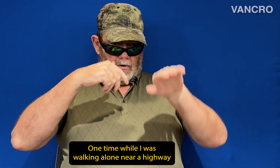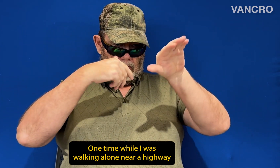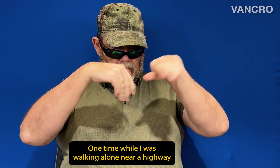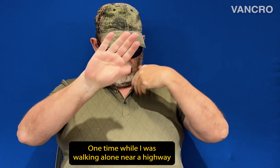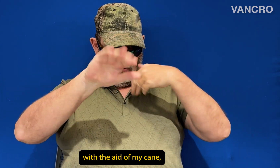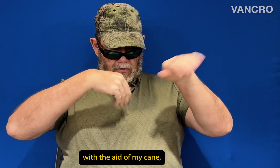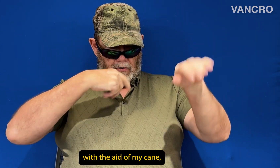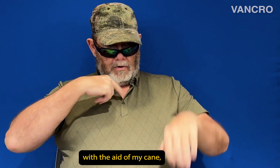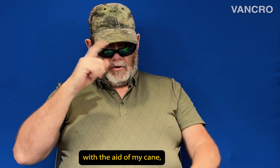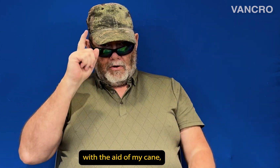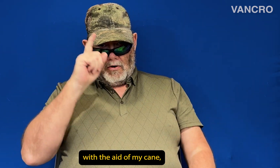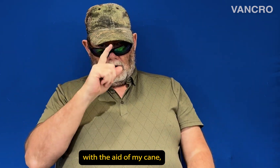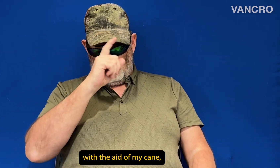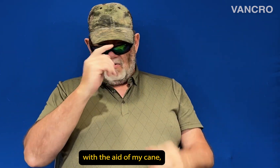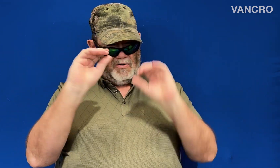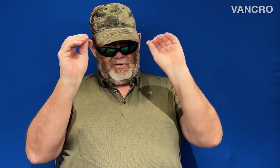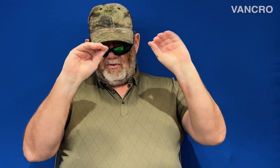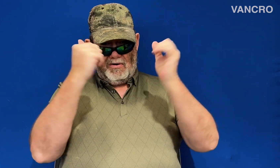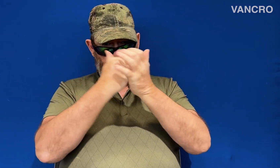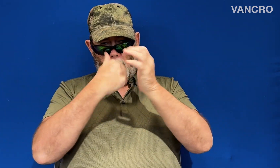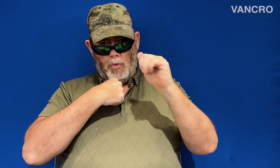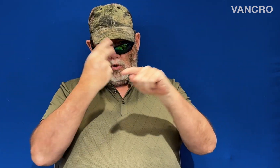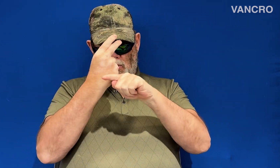highway with the aid of my cane,